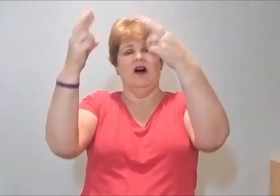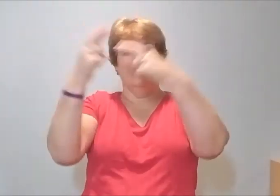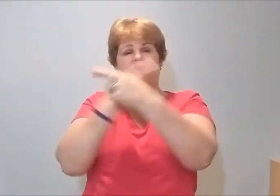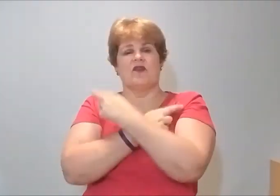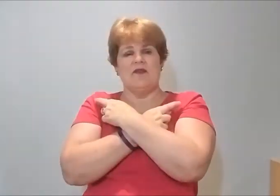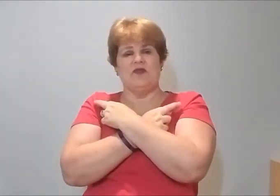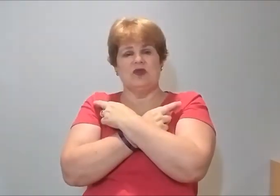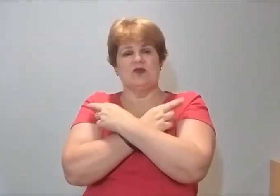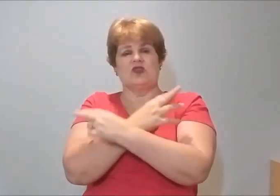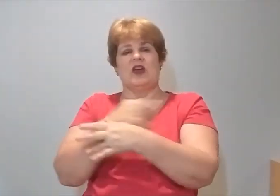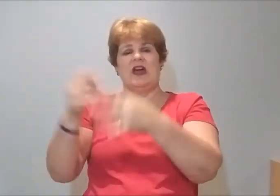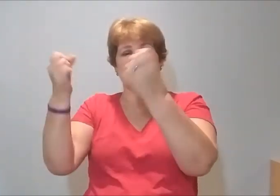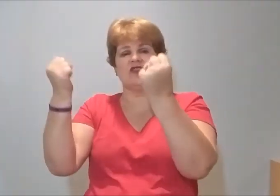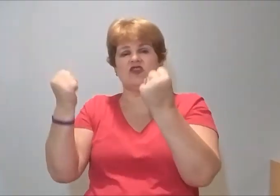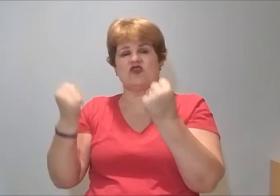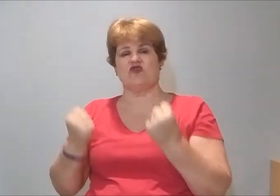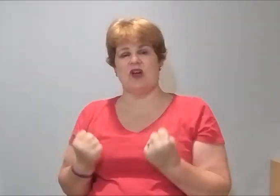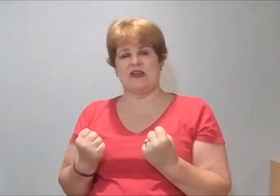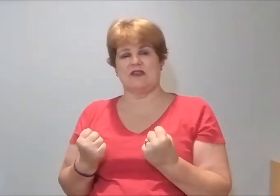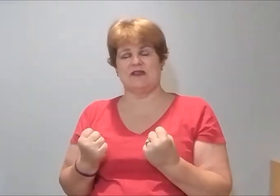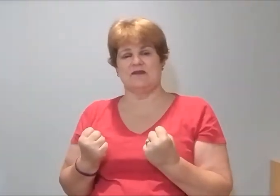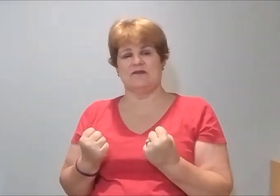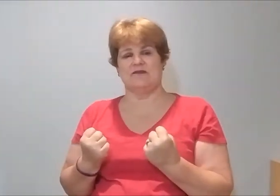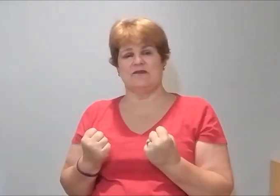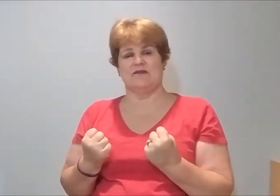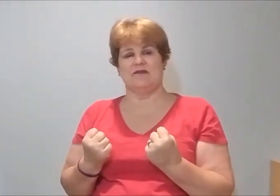of refuge and strength.